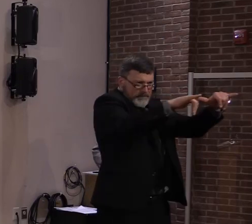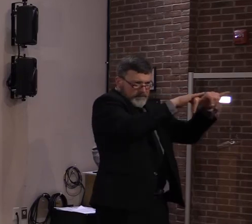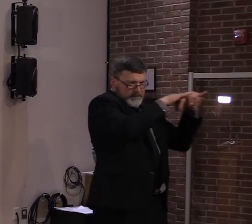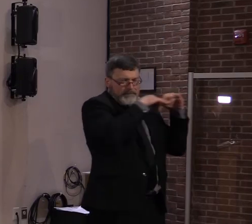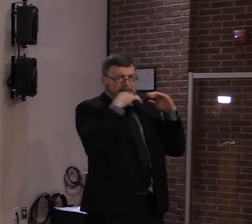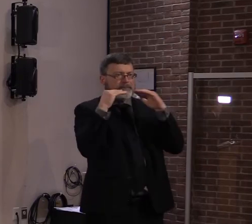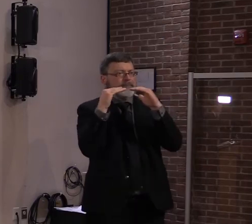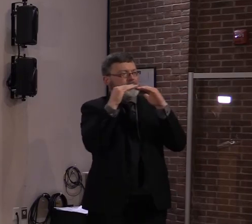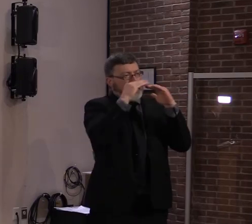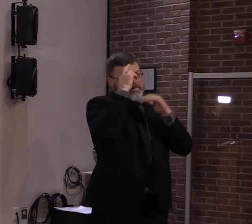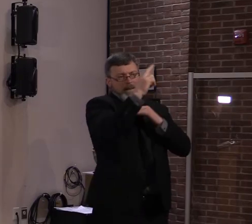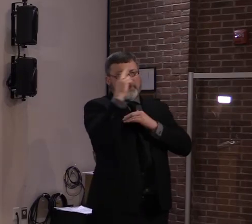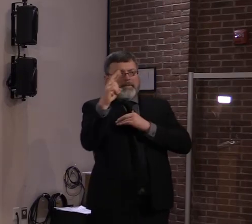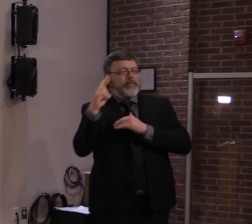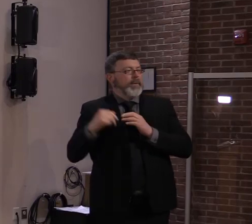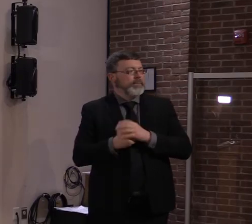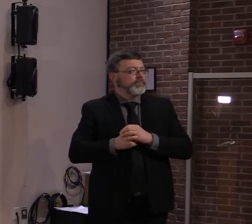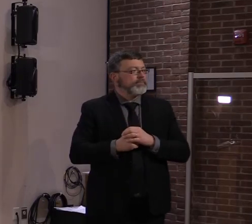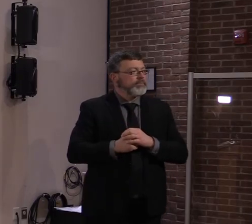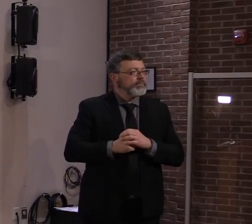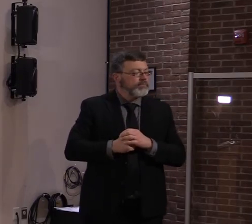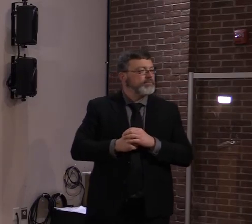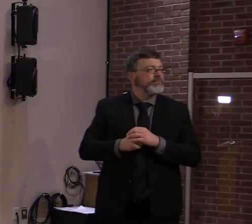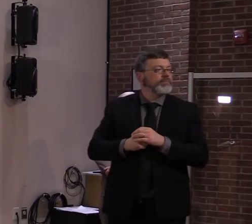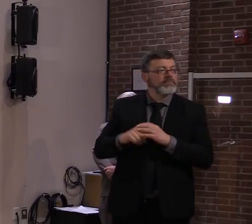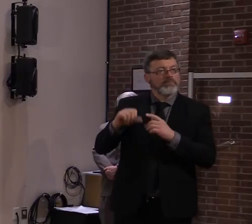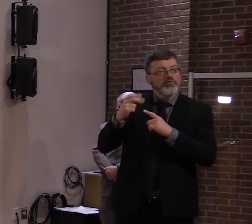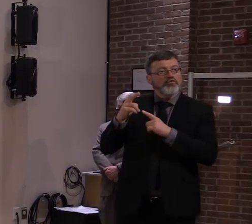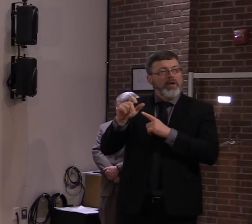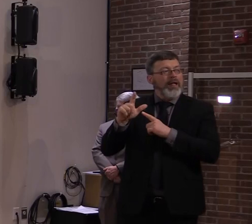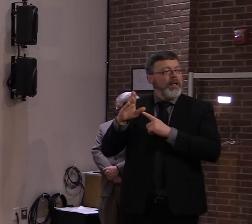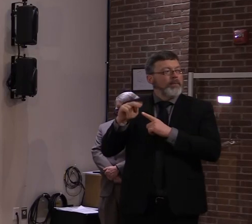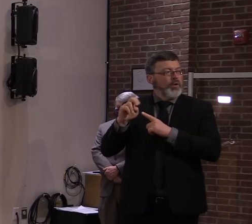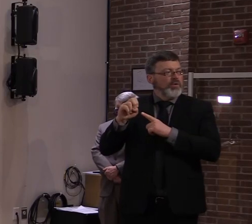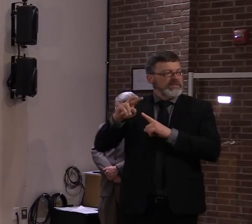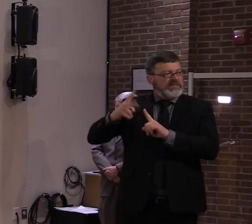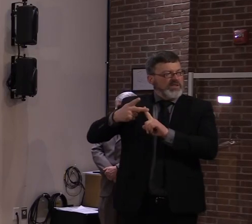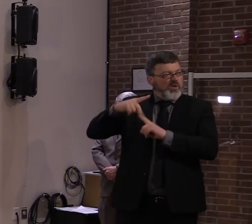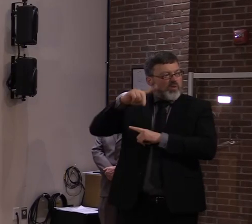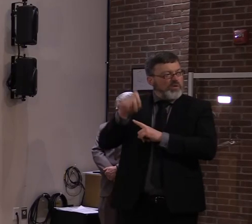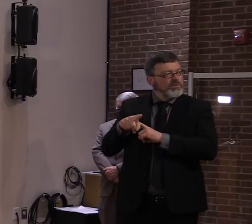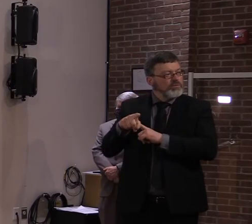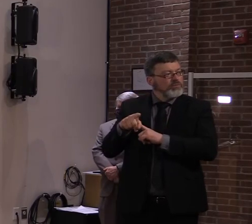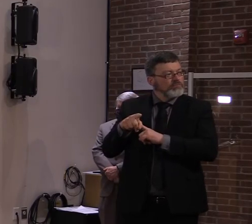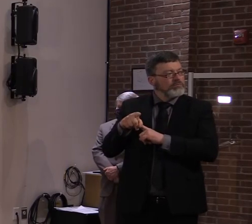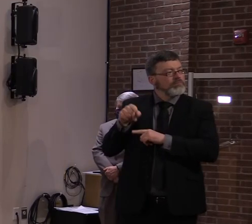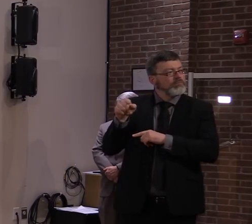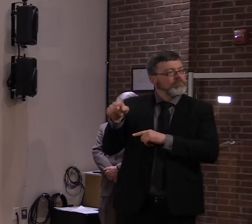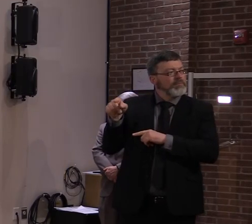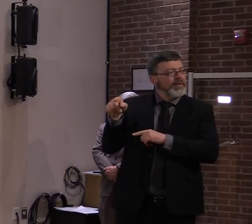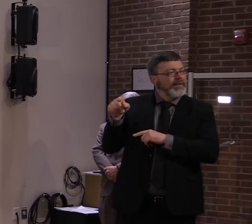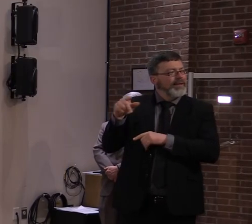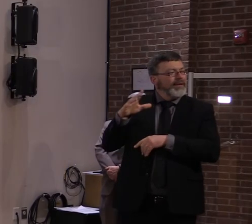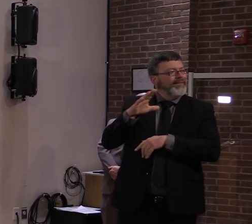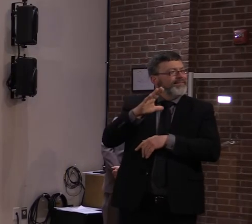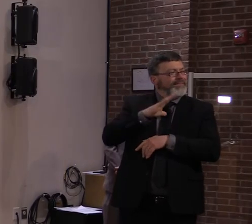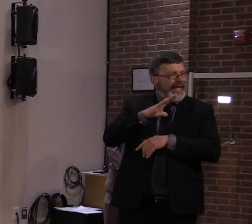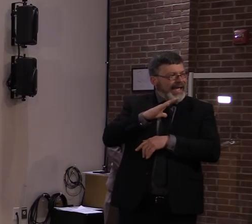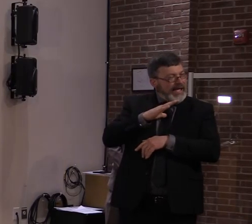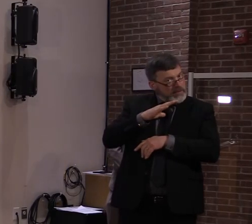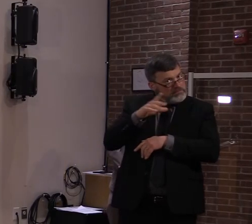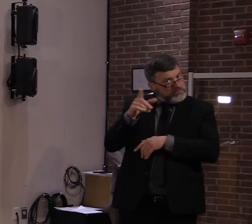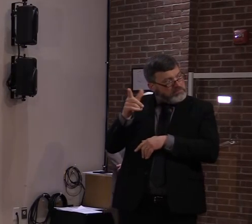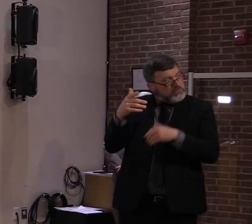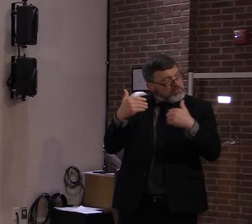So would you, what sort of policy do you think would be justified? And what is the line between